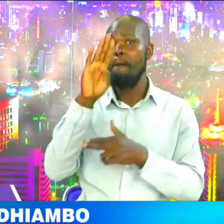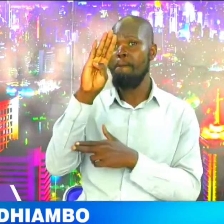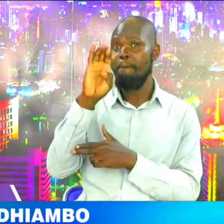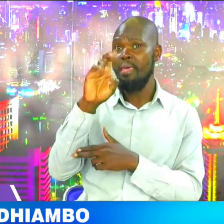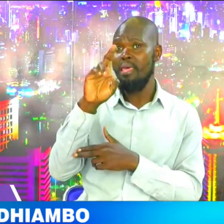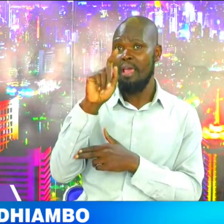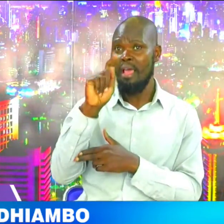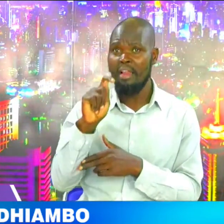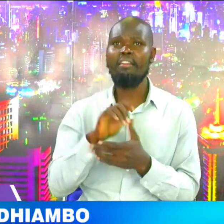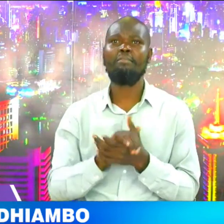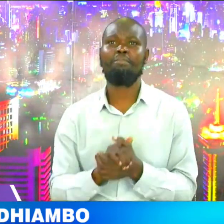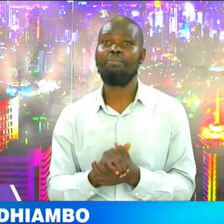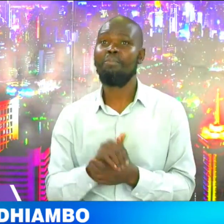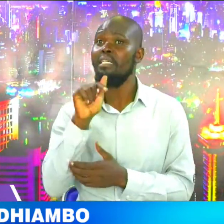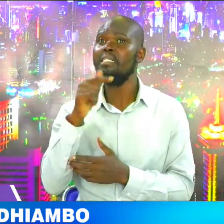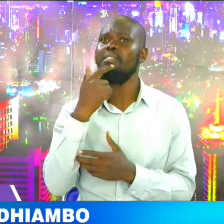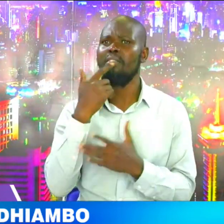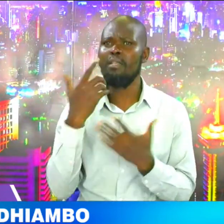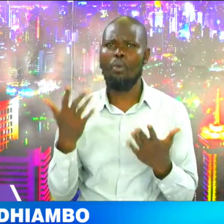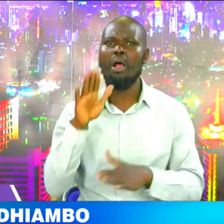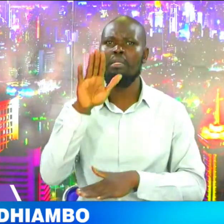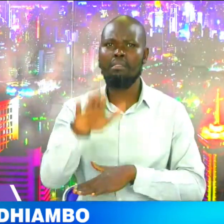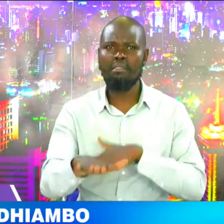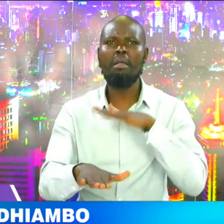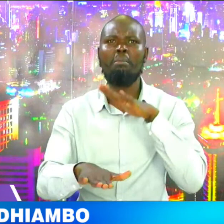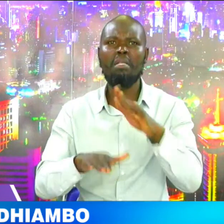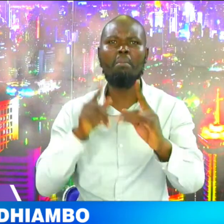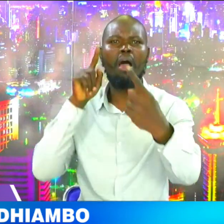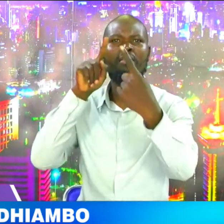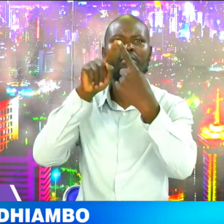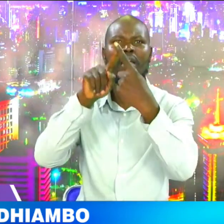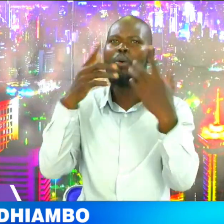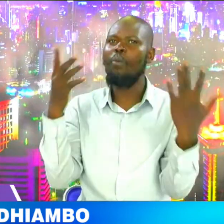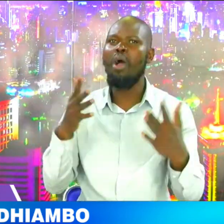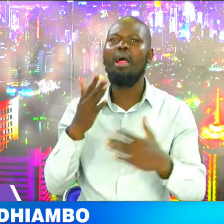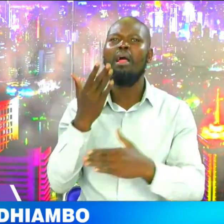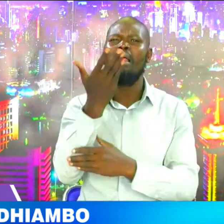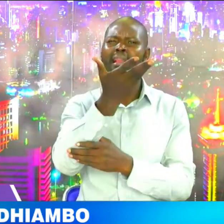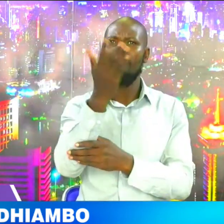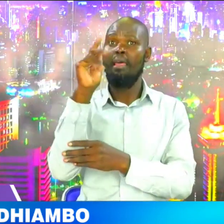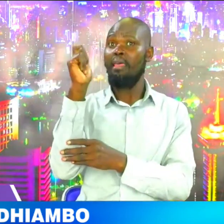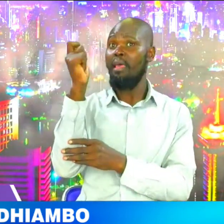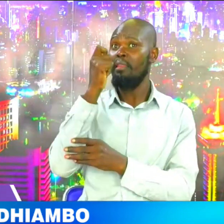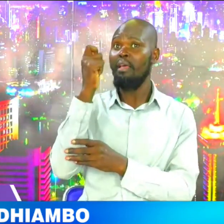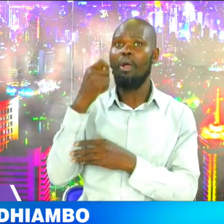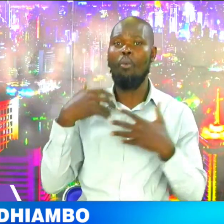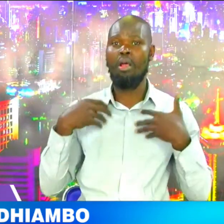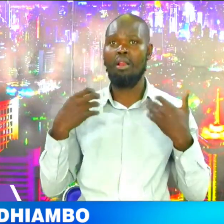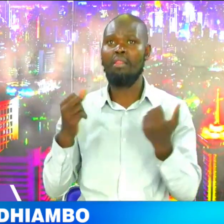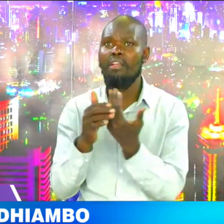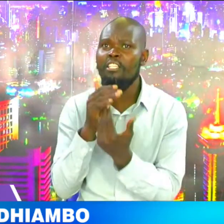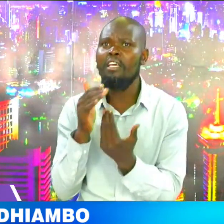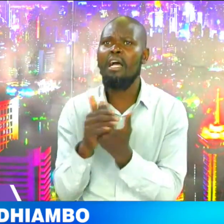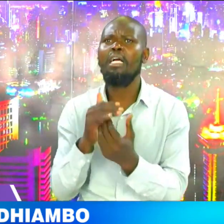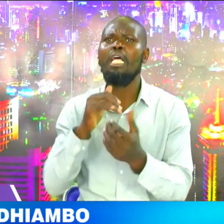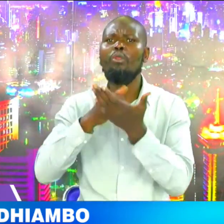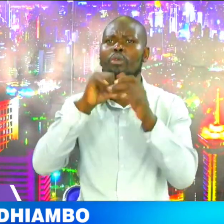and filling 10 cylinders in 24 hours. Speaking after commissioning a plant at Nandi Hills Sub-County